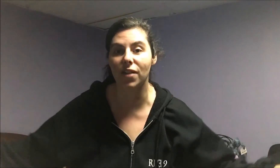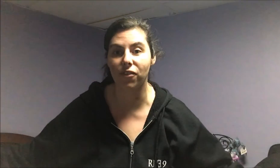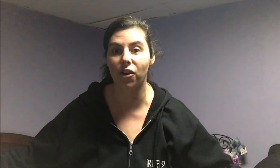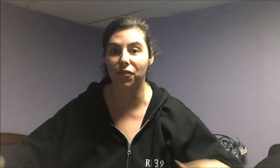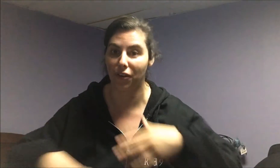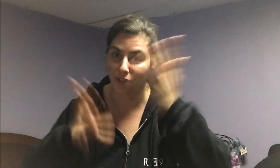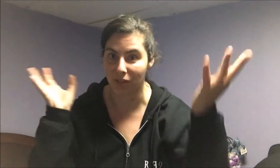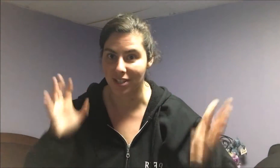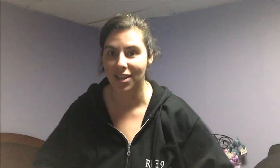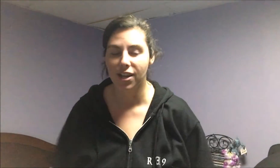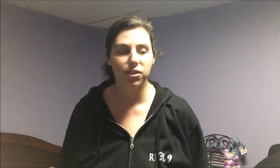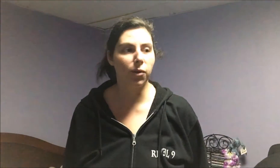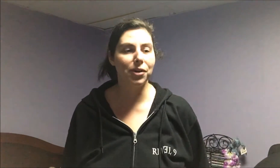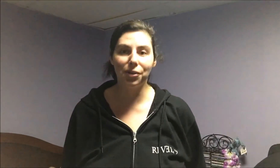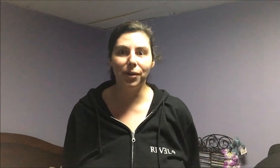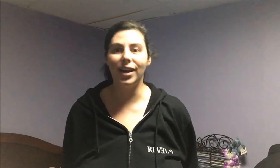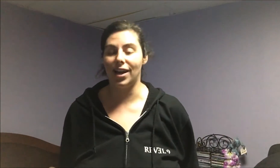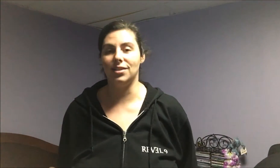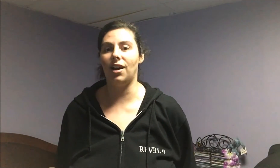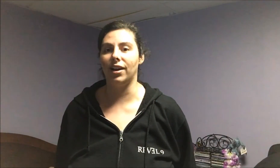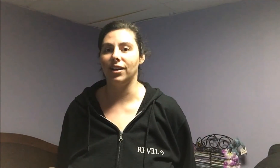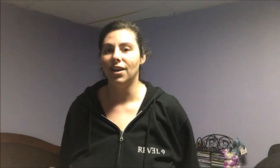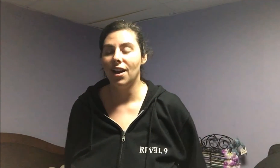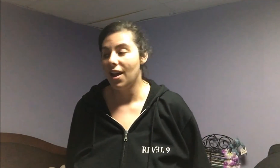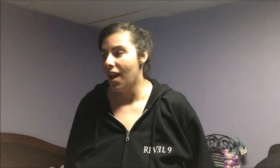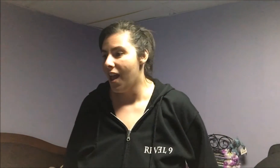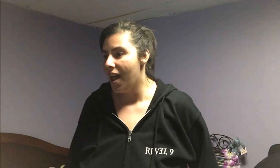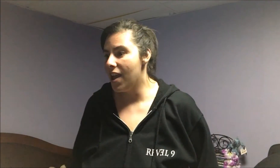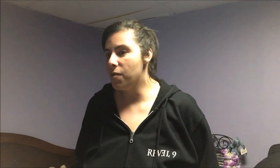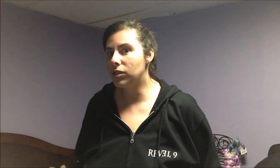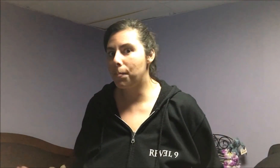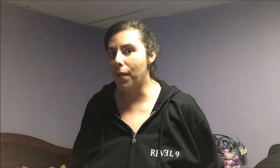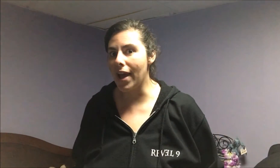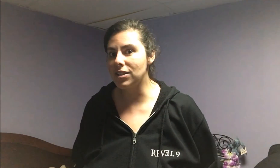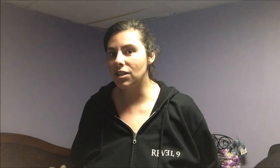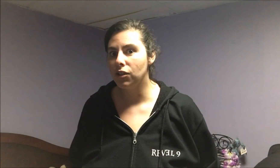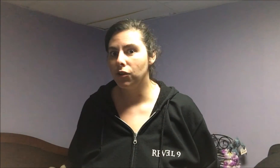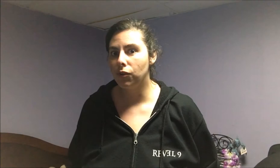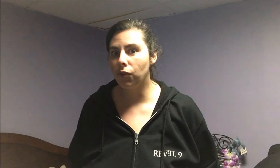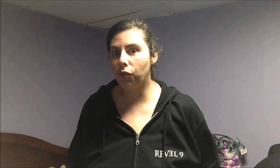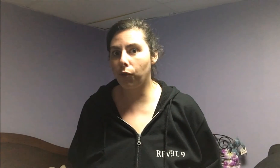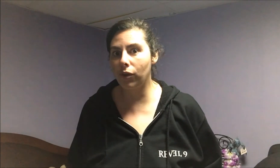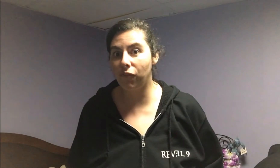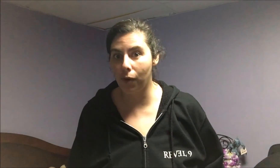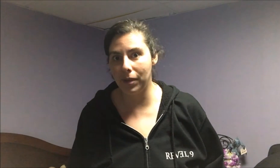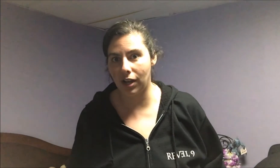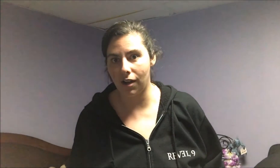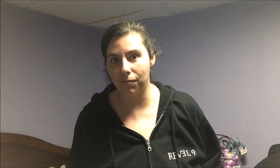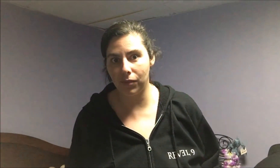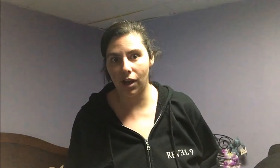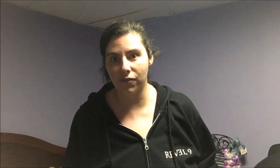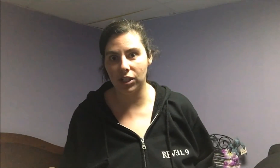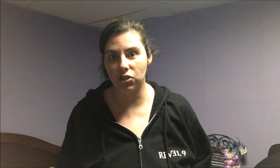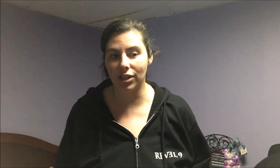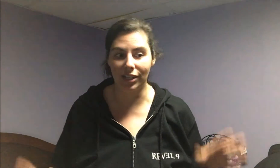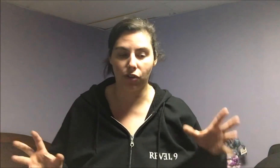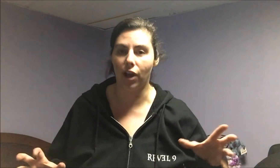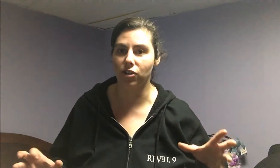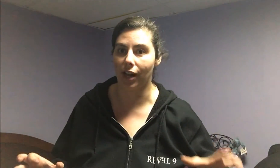deaf and hard of hearing, do this. So I do it, I sign, and it was the best 3-4 minute conversation and interaction I